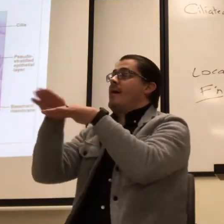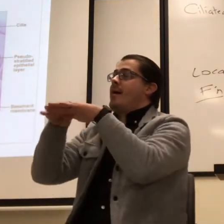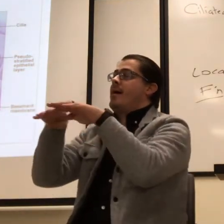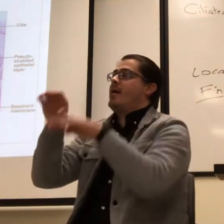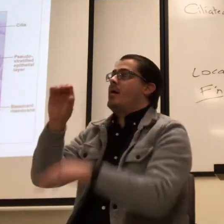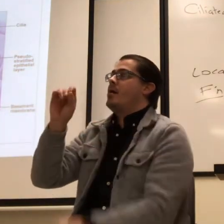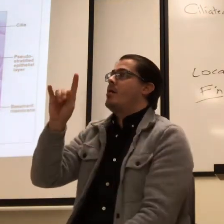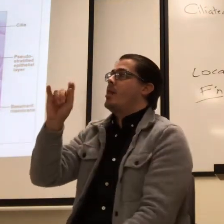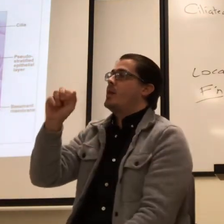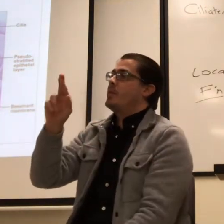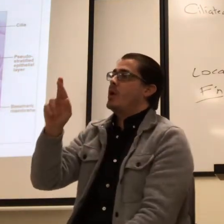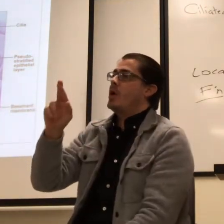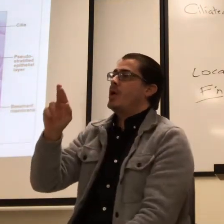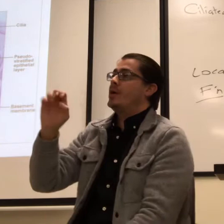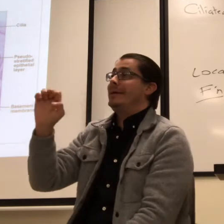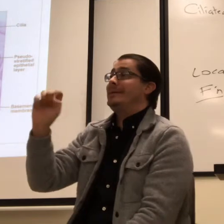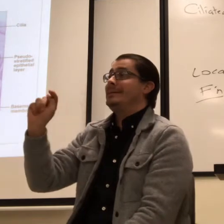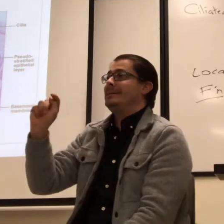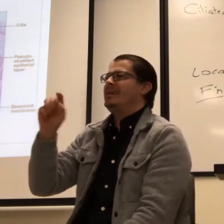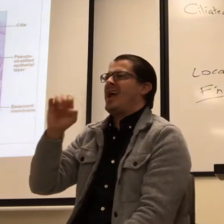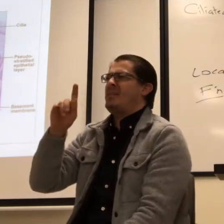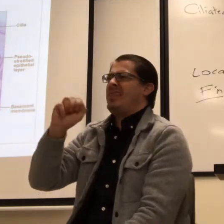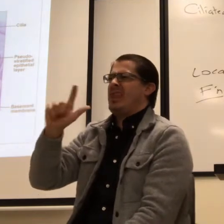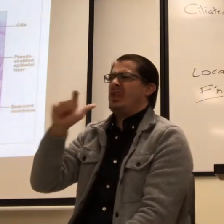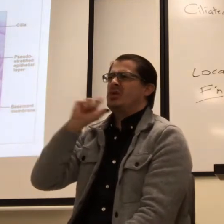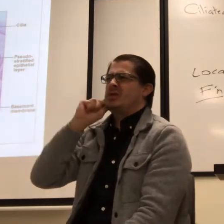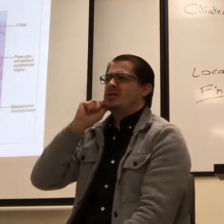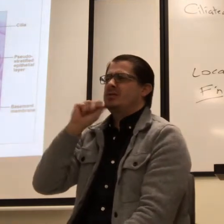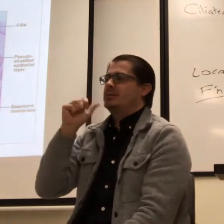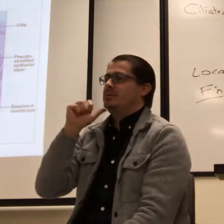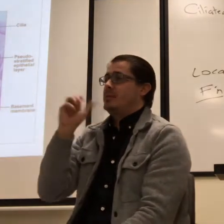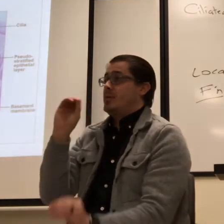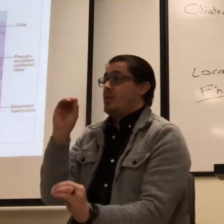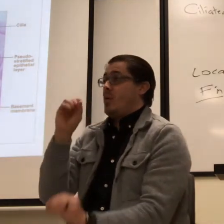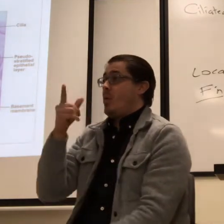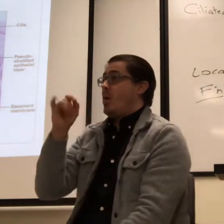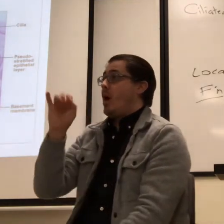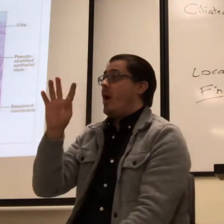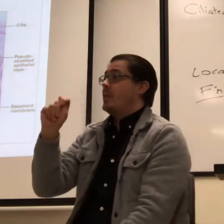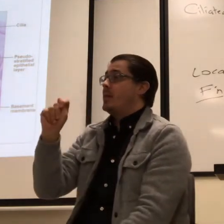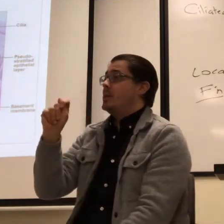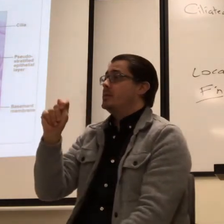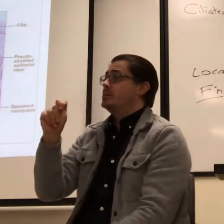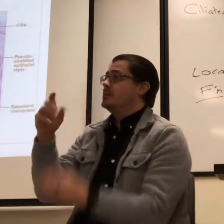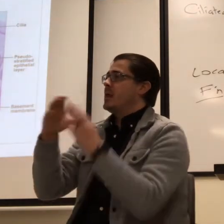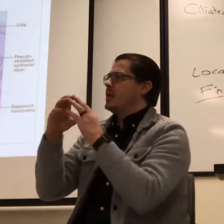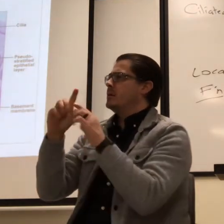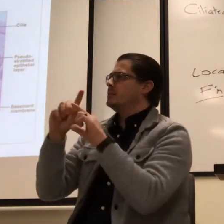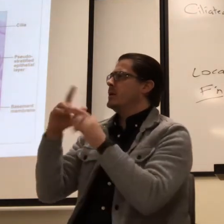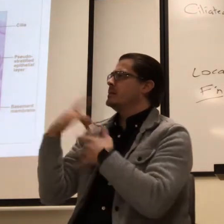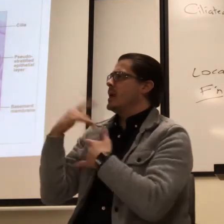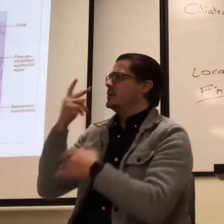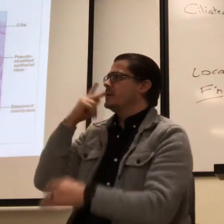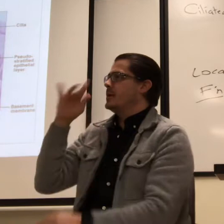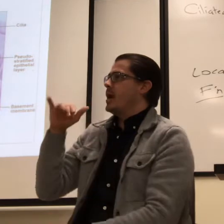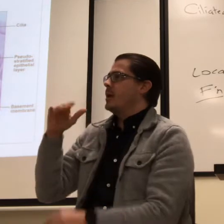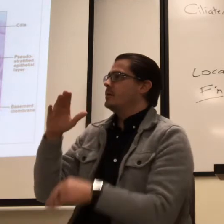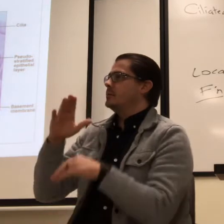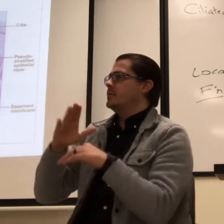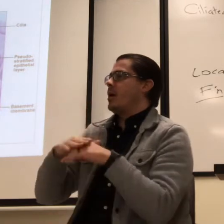epithelial tissue, ET, and you don't see goblet cells on this picture, but I usually do see it on the slides I showed